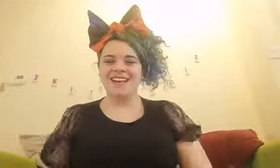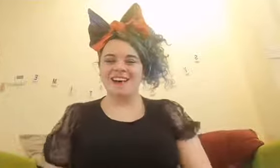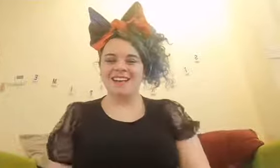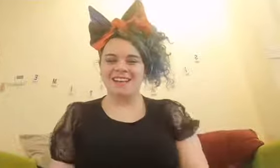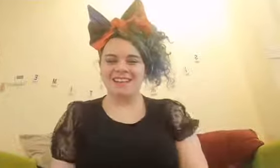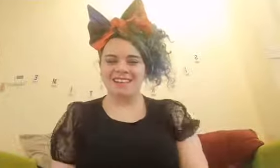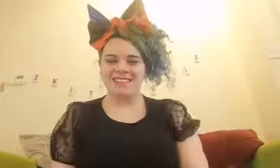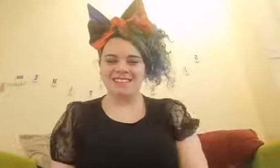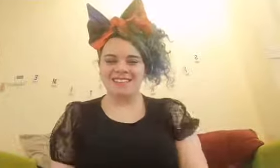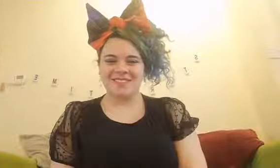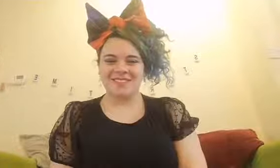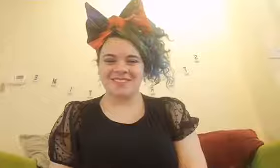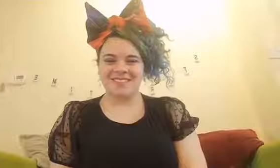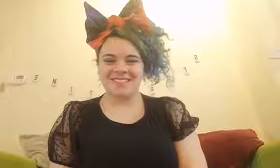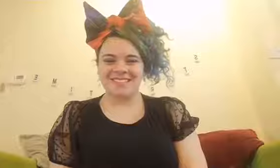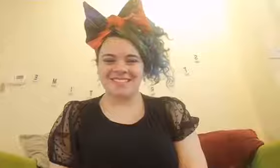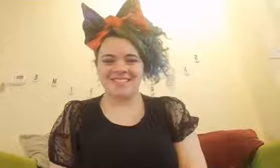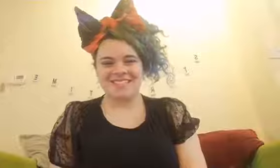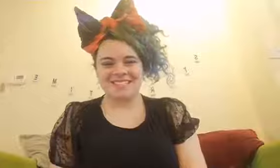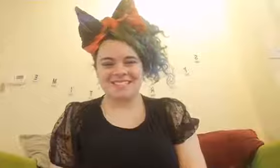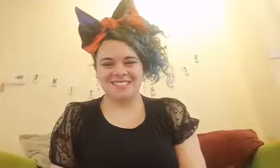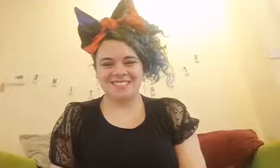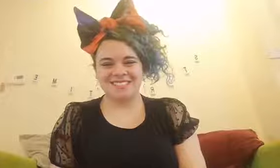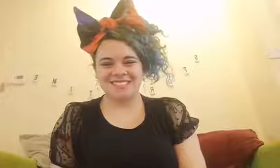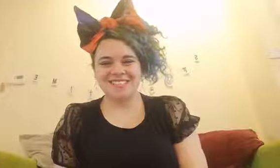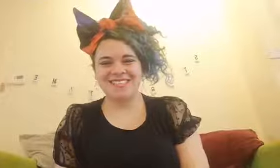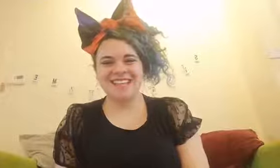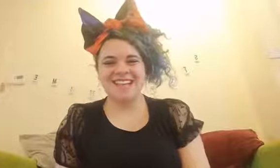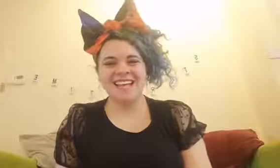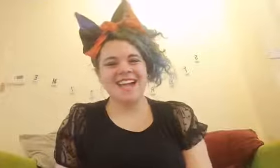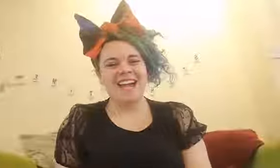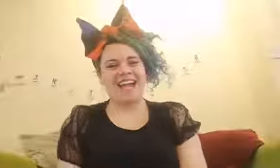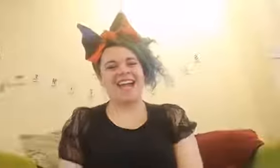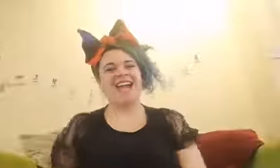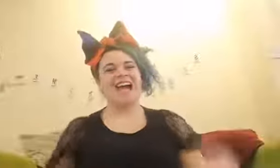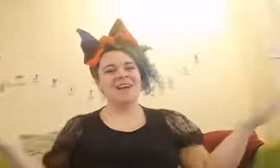Oh, I'm glad you thought everyone enjoyed it. Thank you so much. Okay, I'm gonna